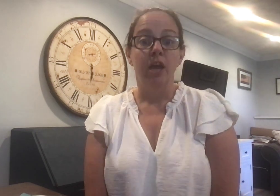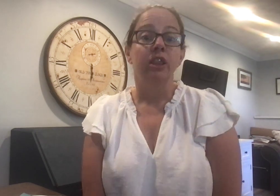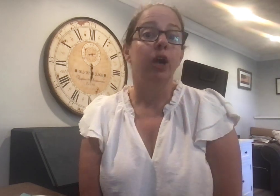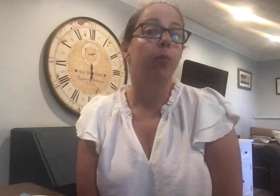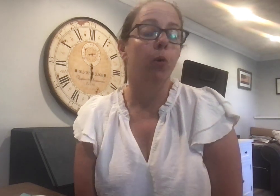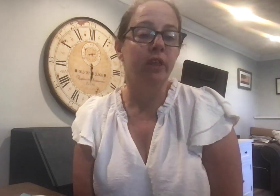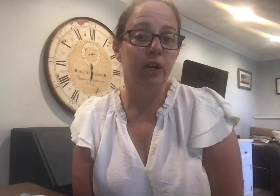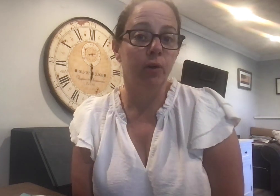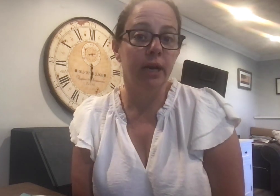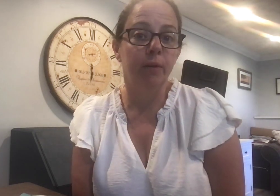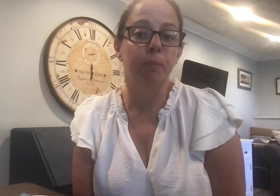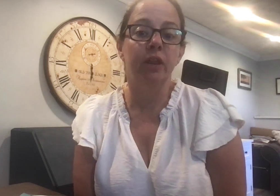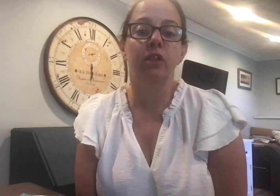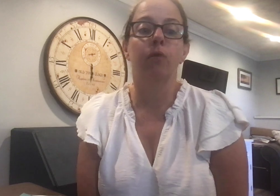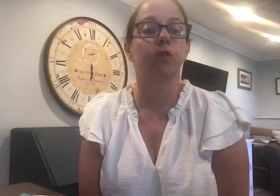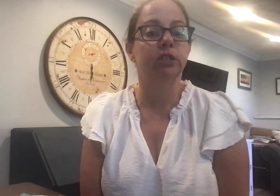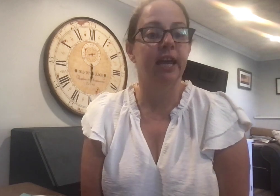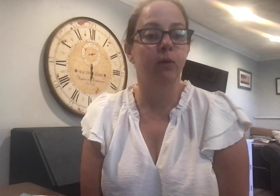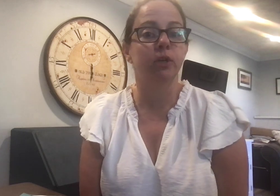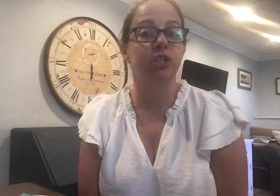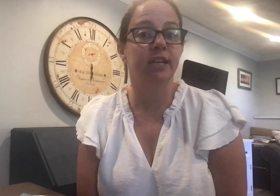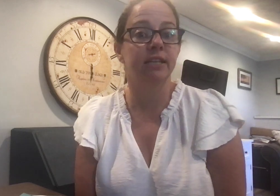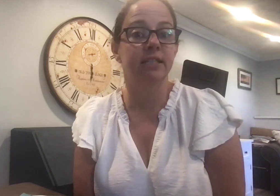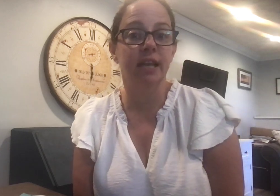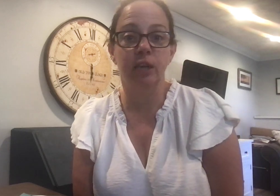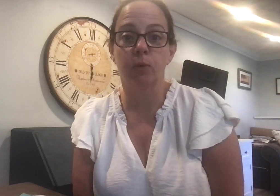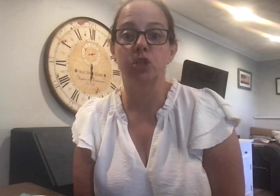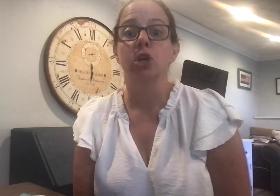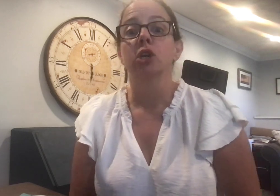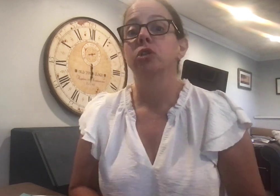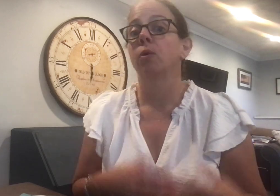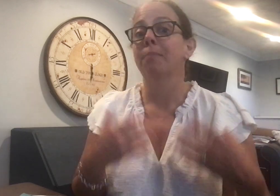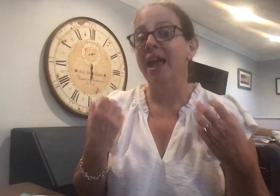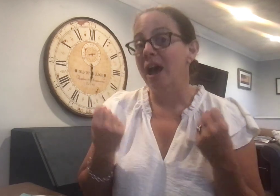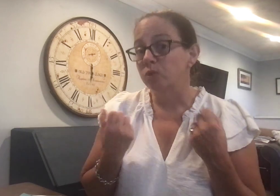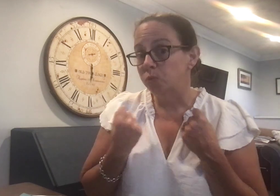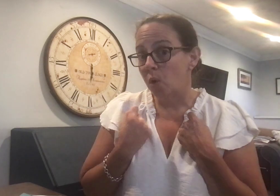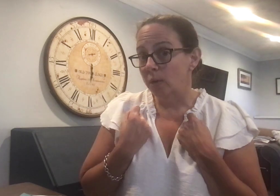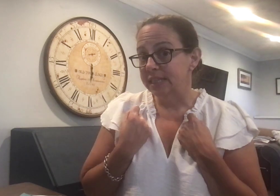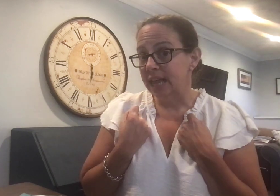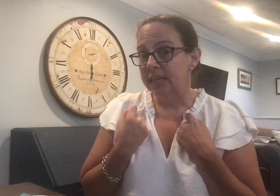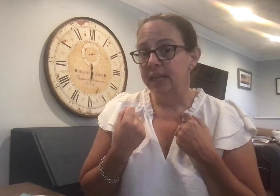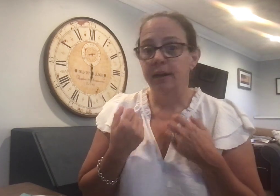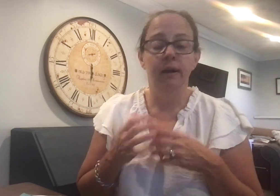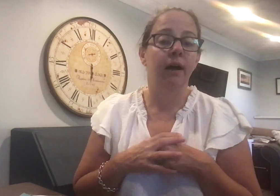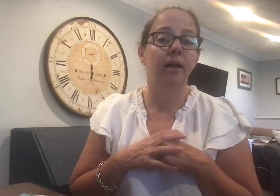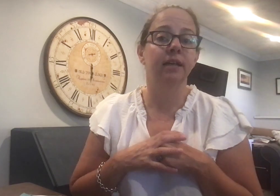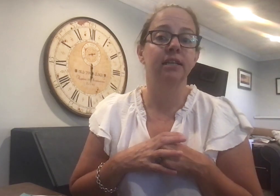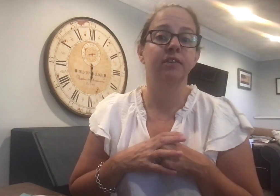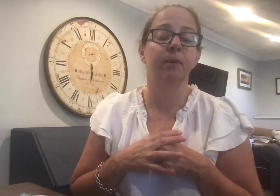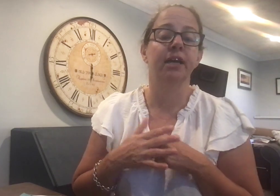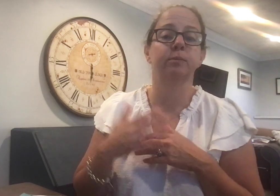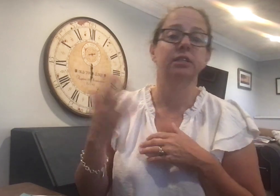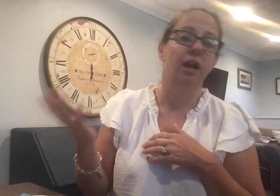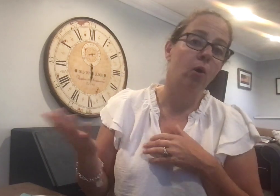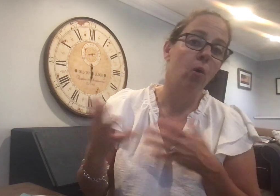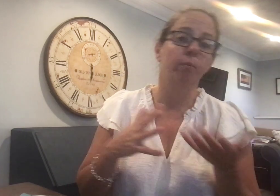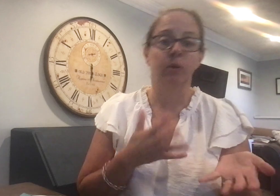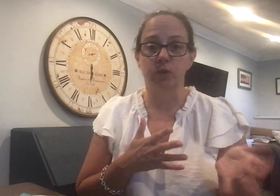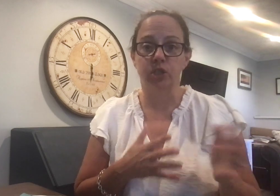They're both hearing, but their first language is sign language. So in my house, we're always signing, unless if my husband's not home, then we'll just